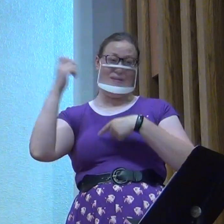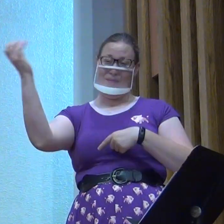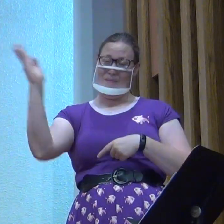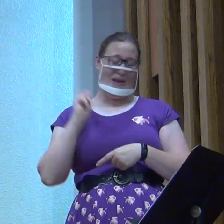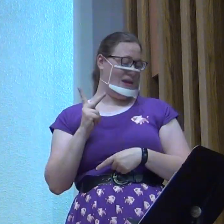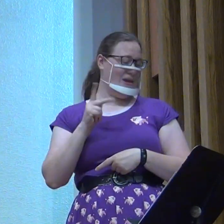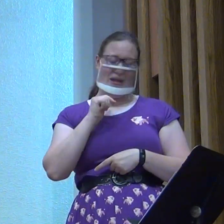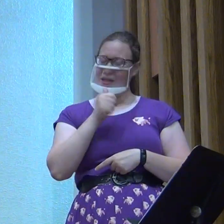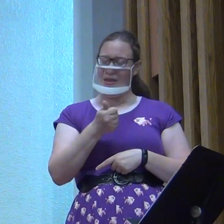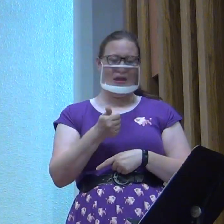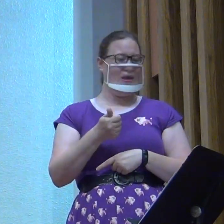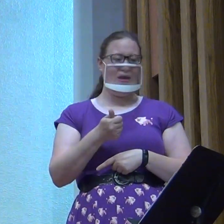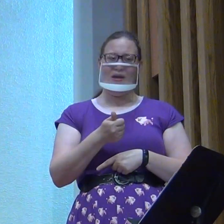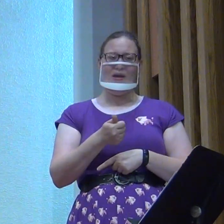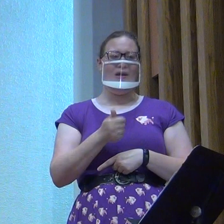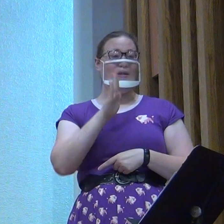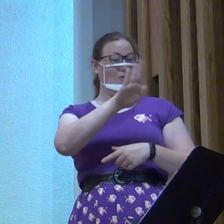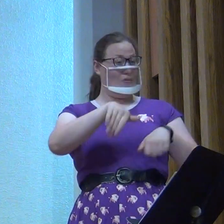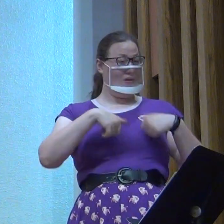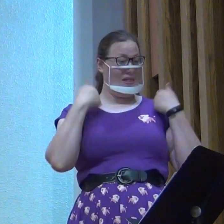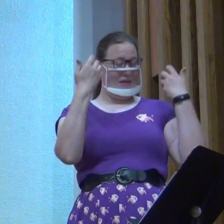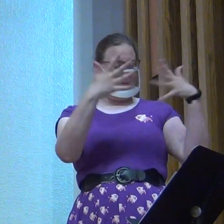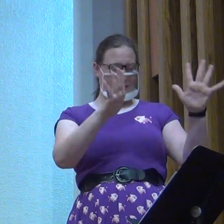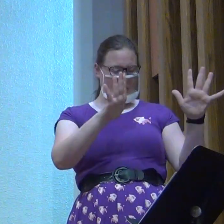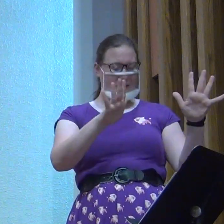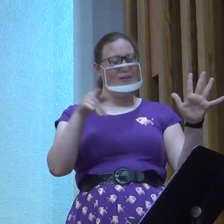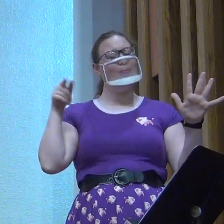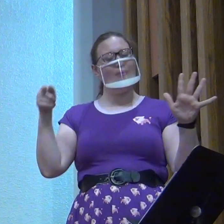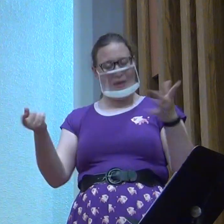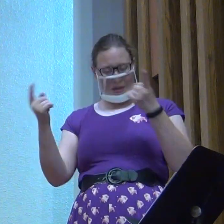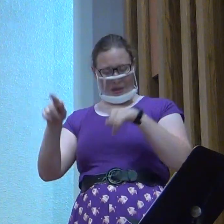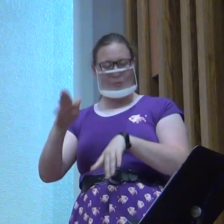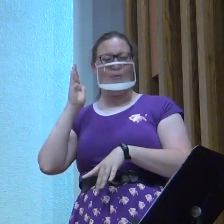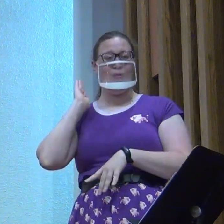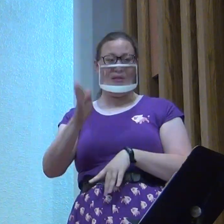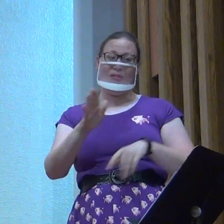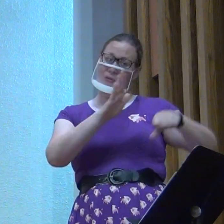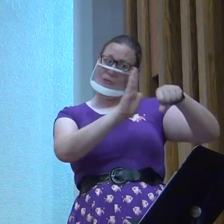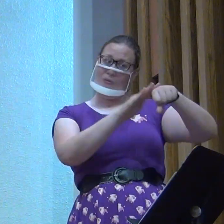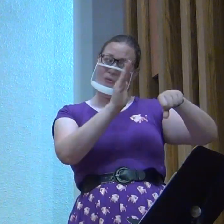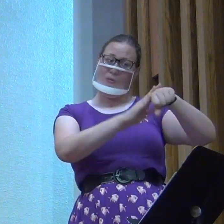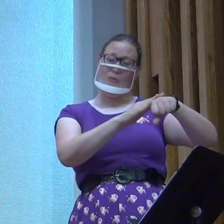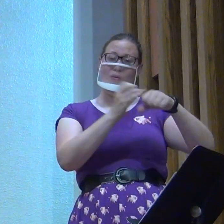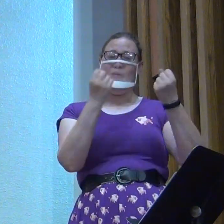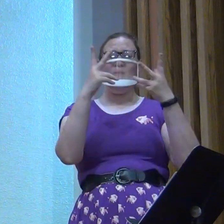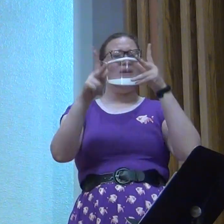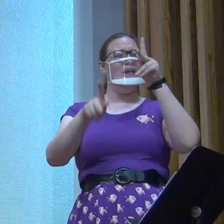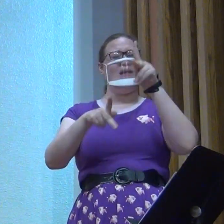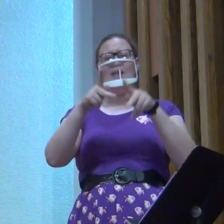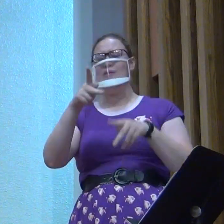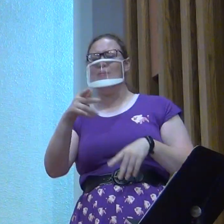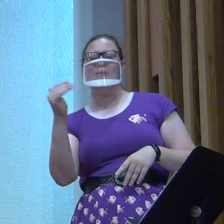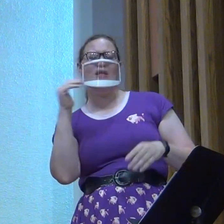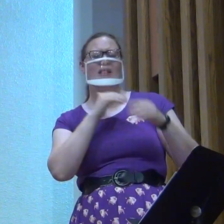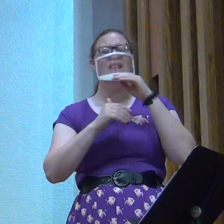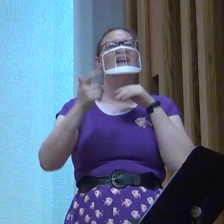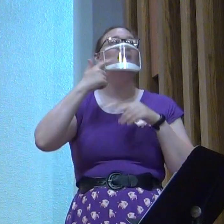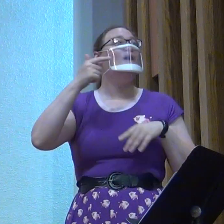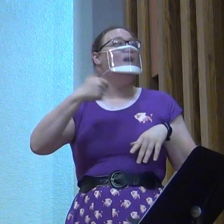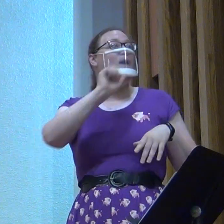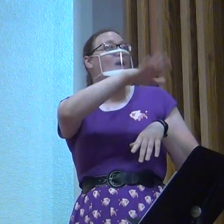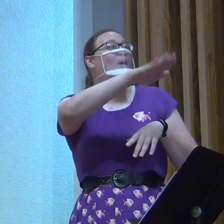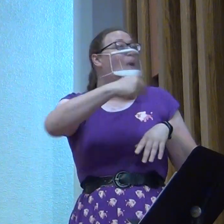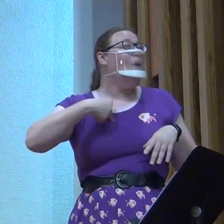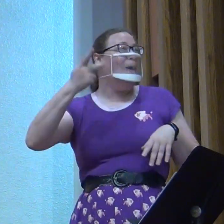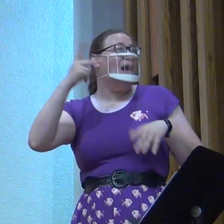would come after their lifetimes. He warned them that there would be false sightings and warned